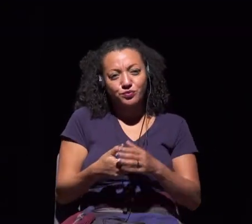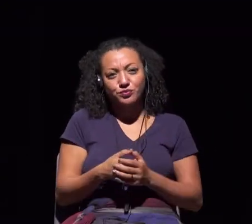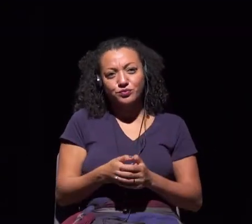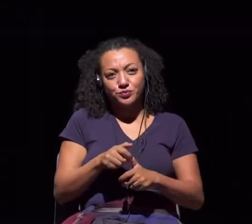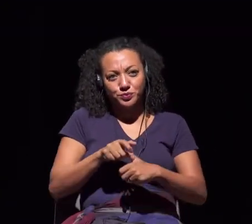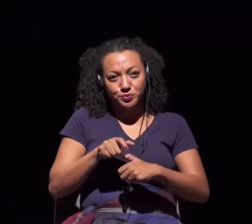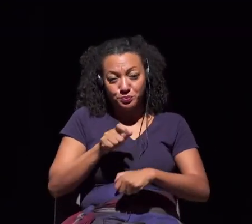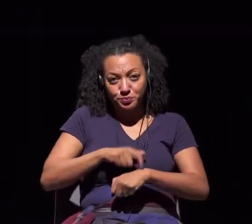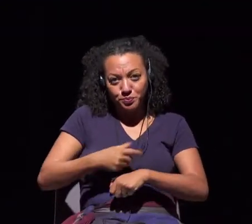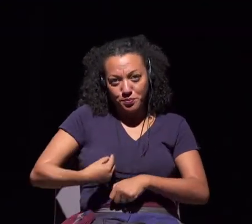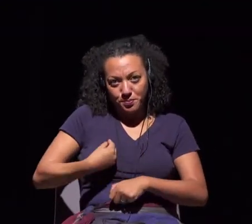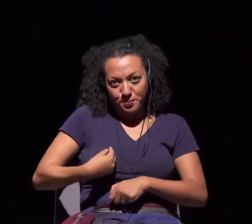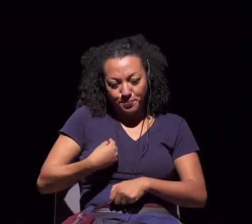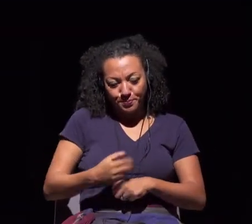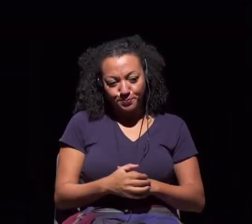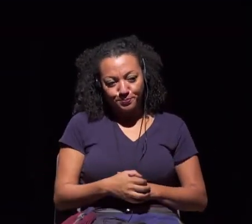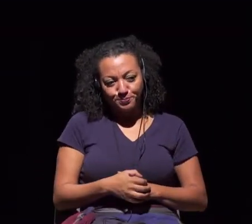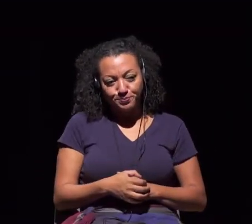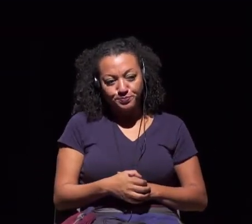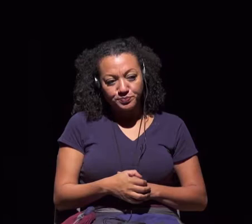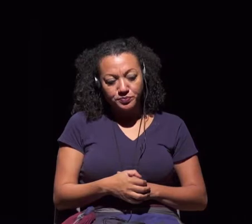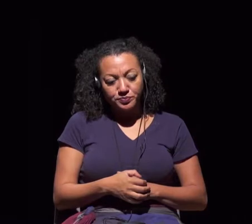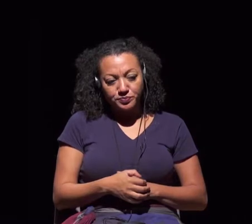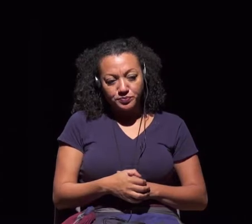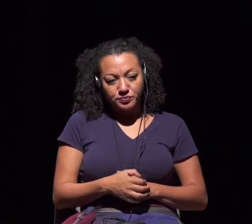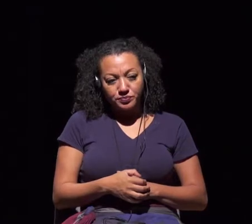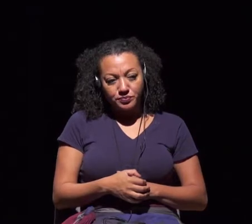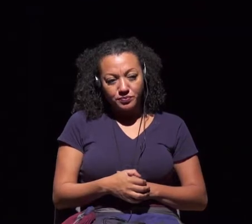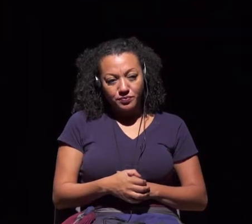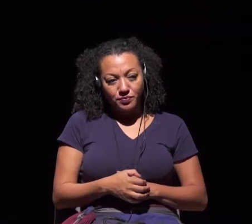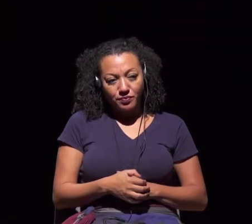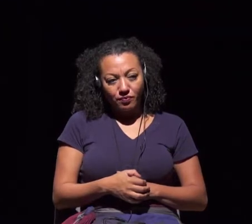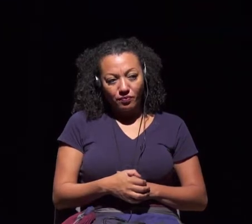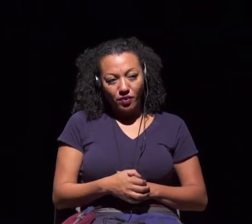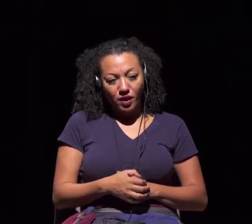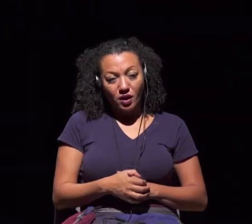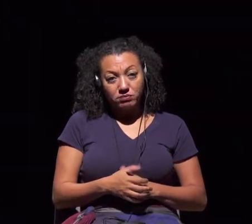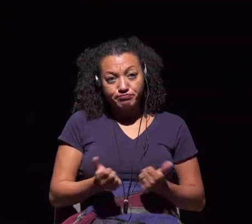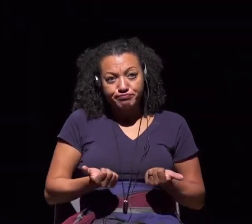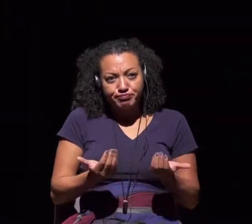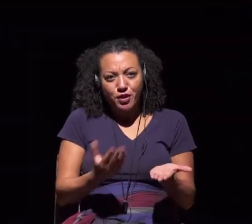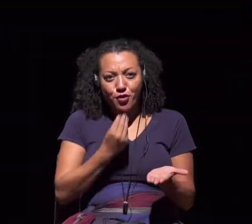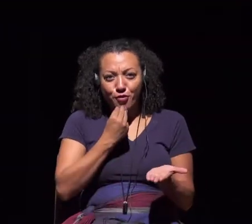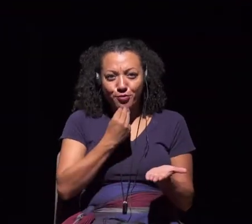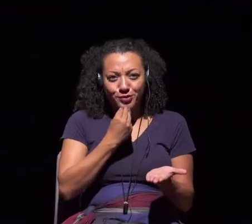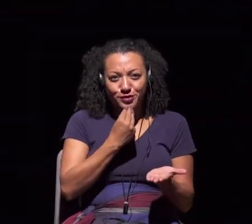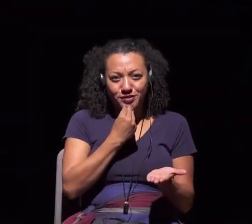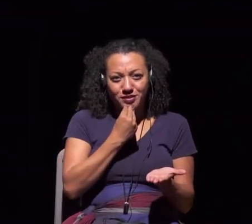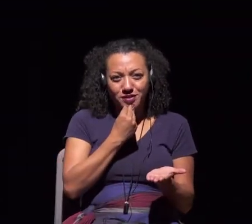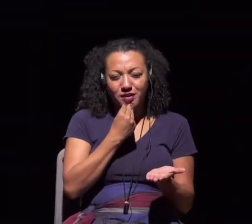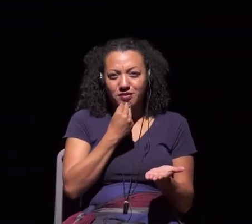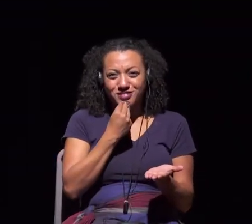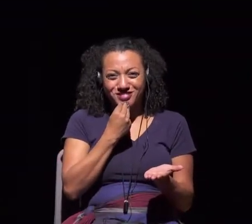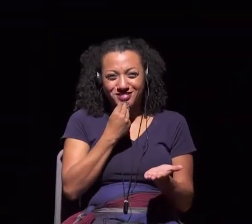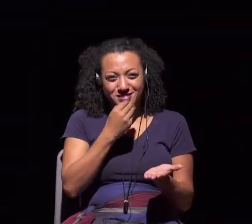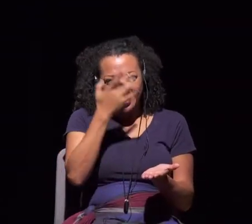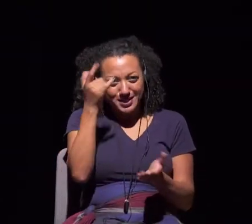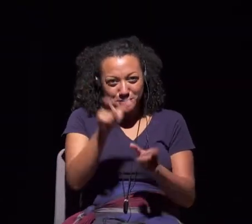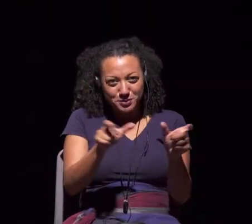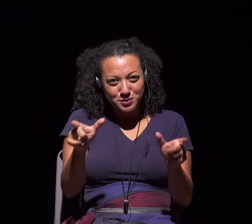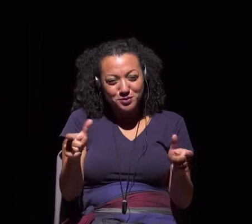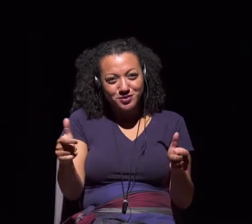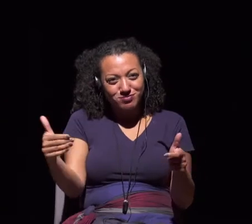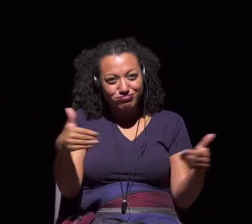by providing this access and by providing this opportunity for the community to engage, because I think it's important while we think about exhibitions